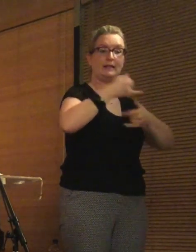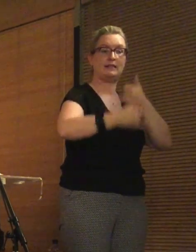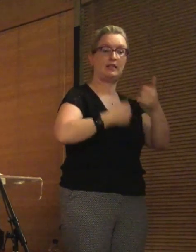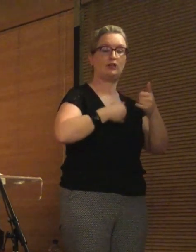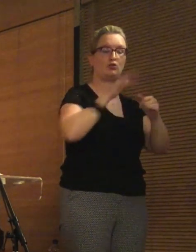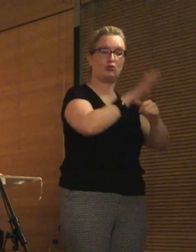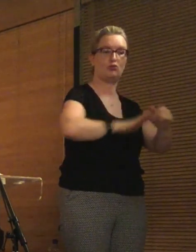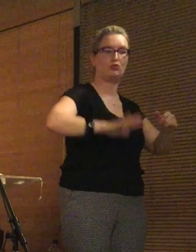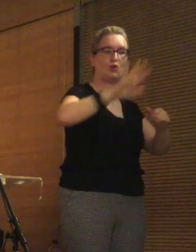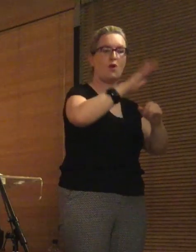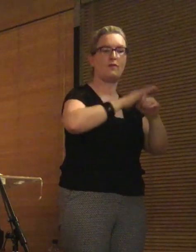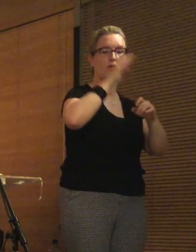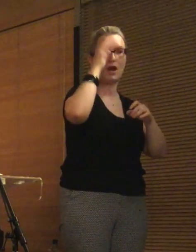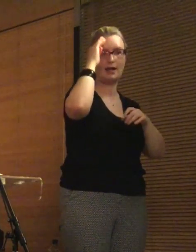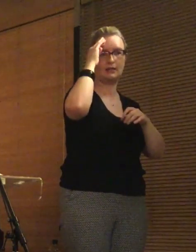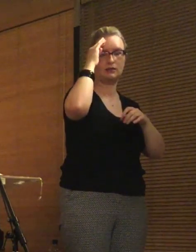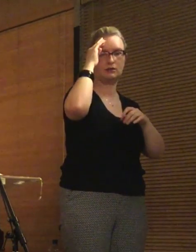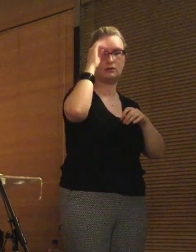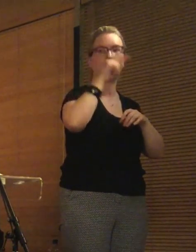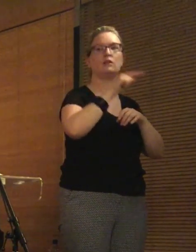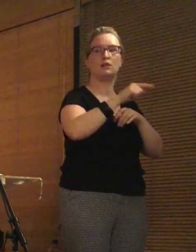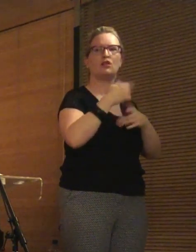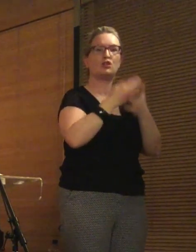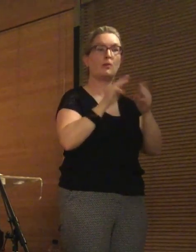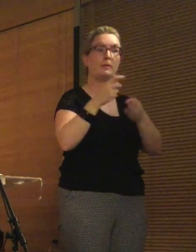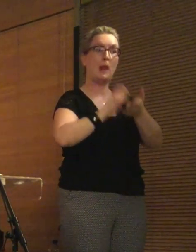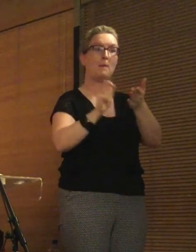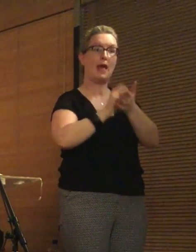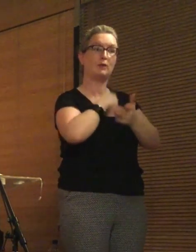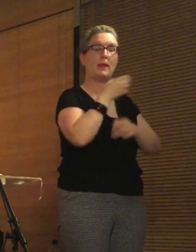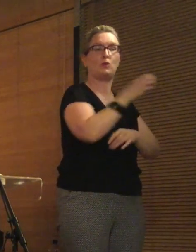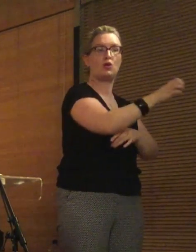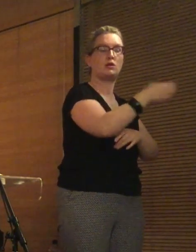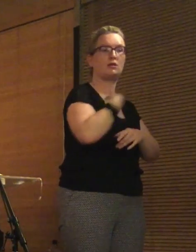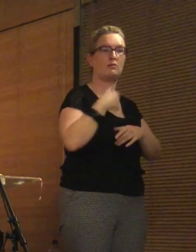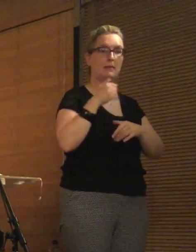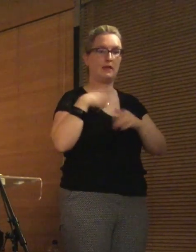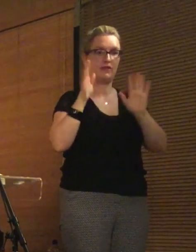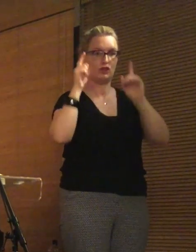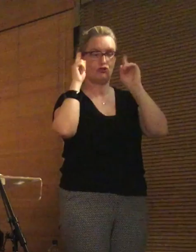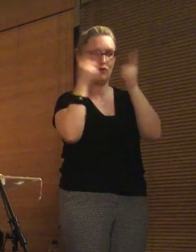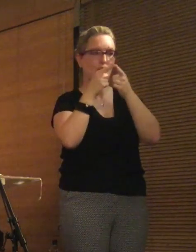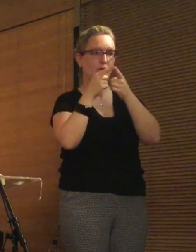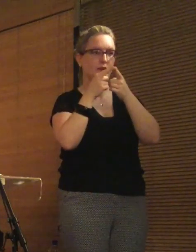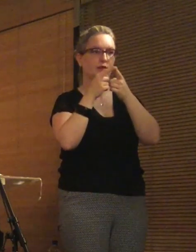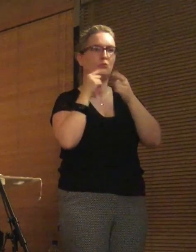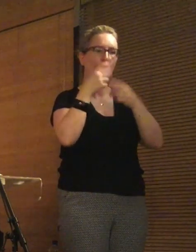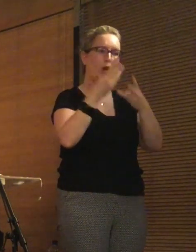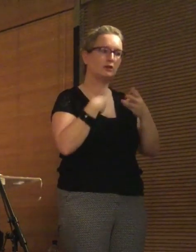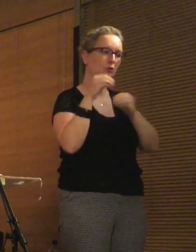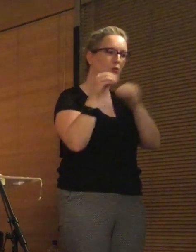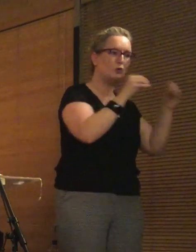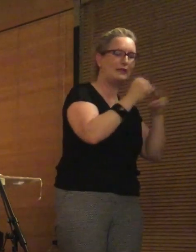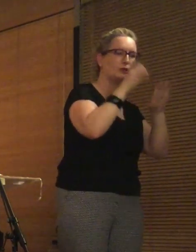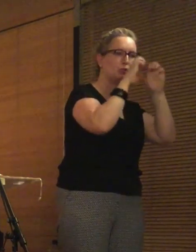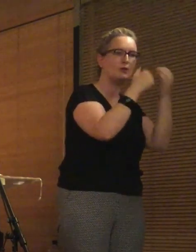country. And people have already applied that are, you know, graduates already in university but want to come into community